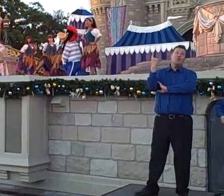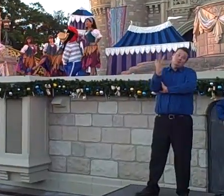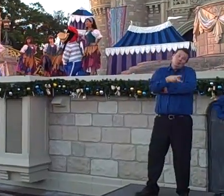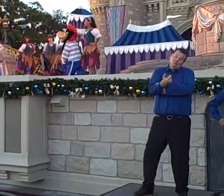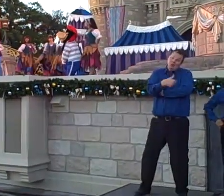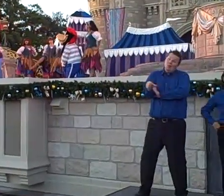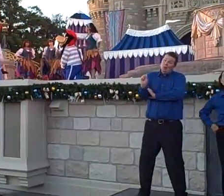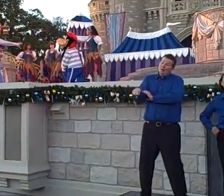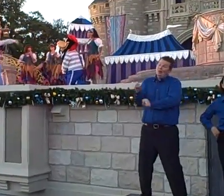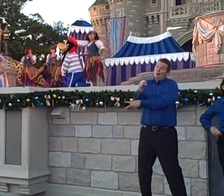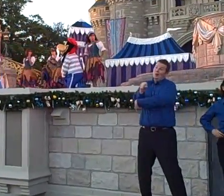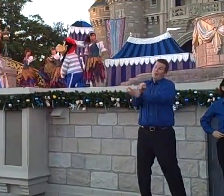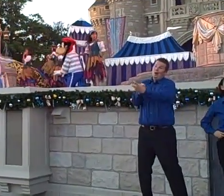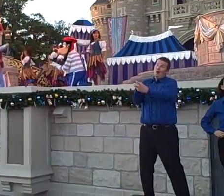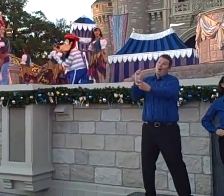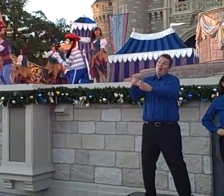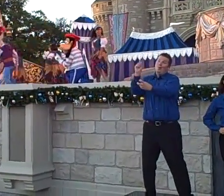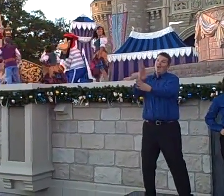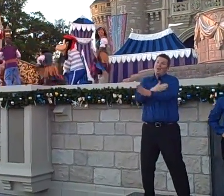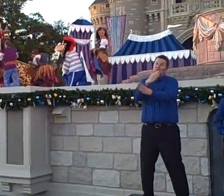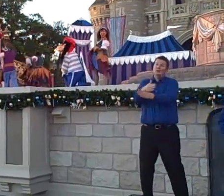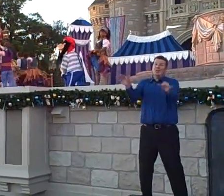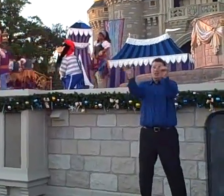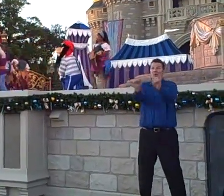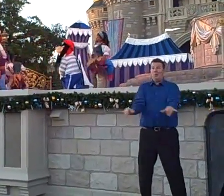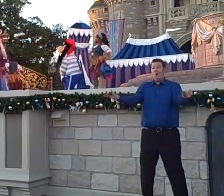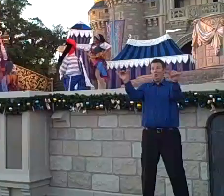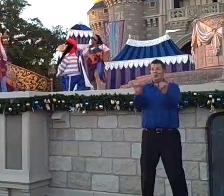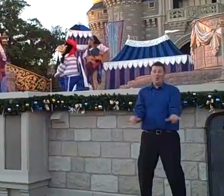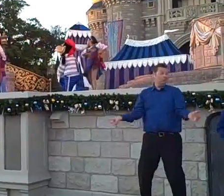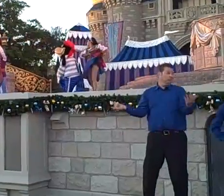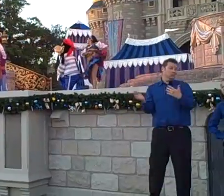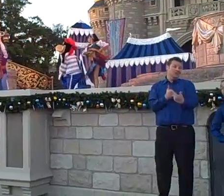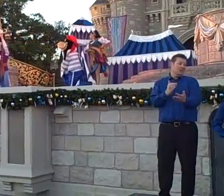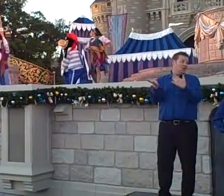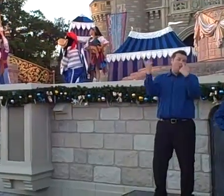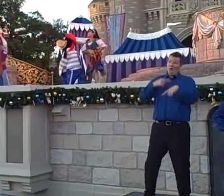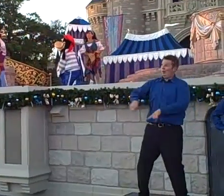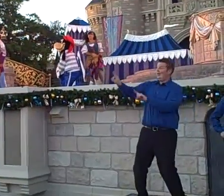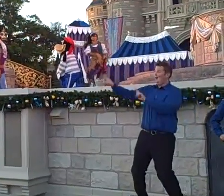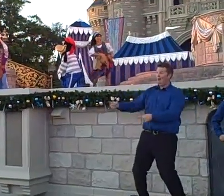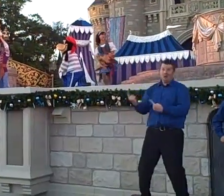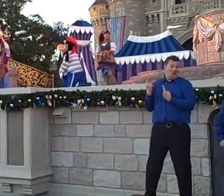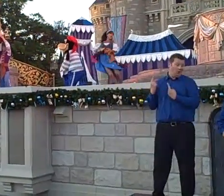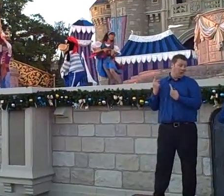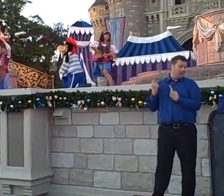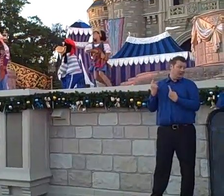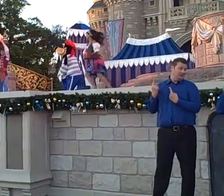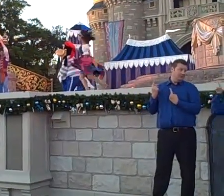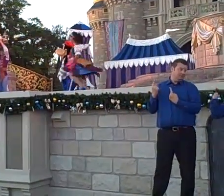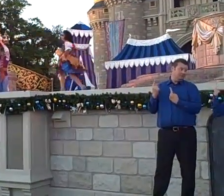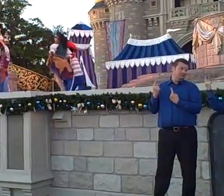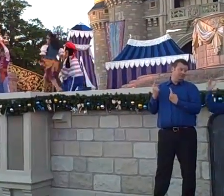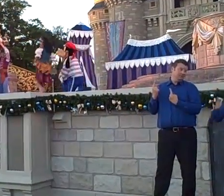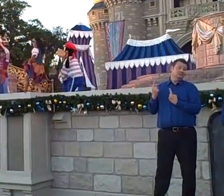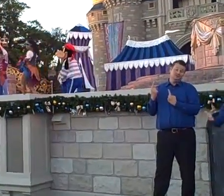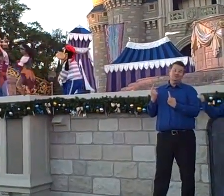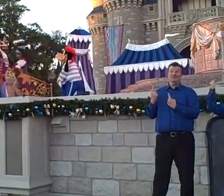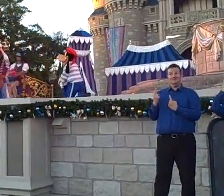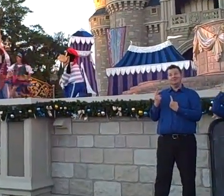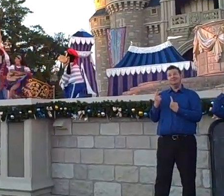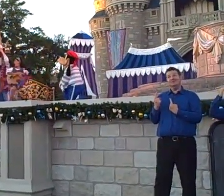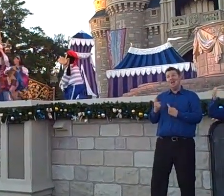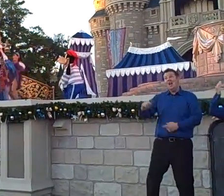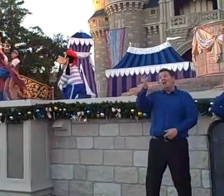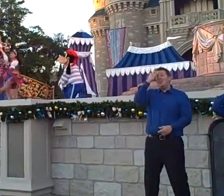always make these trips to Brookwood Wicked Crotch. We have to sing Yo Ho, Yo Ho. We sing it whether we come or go. Well, that's the only song